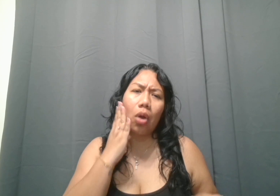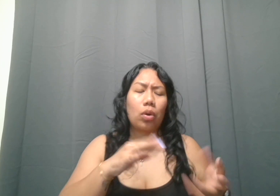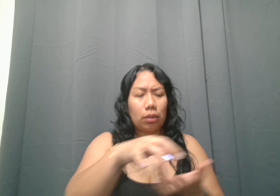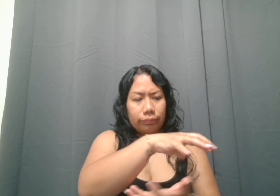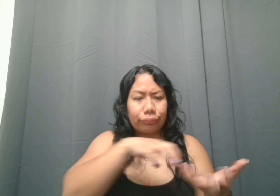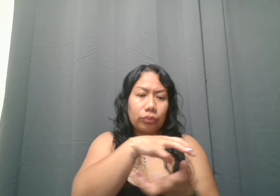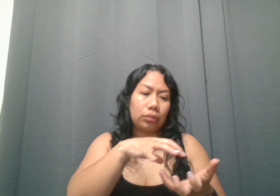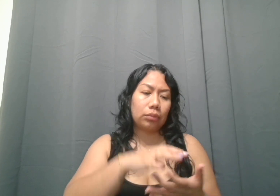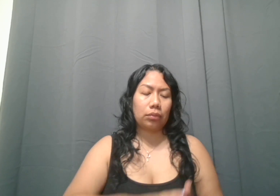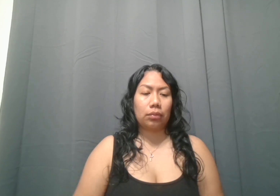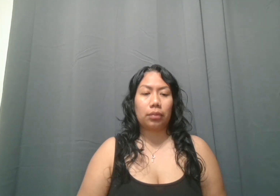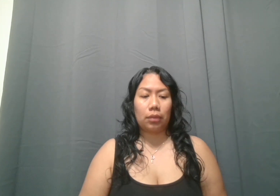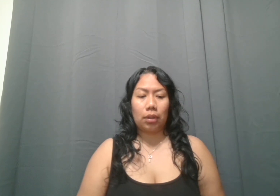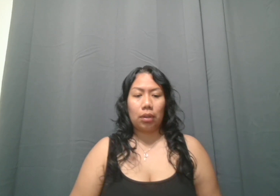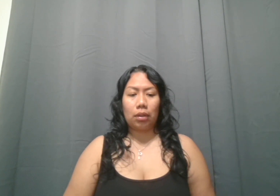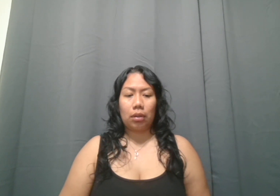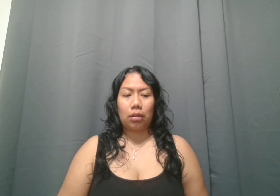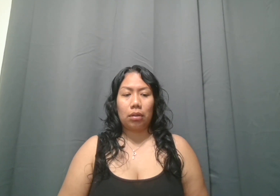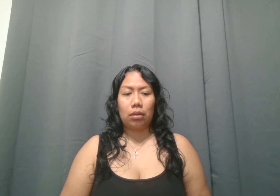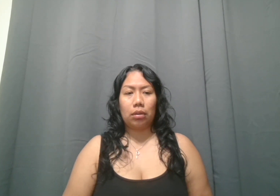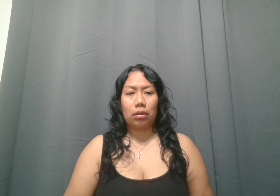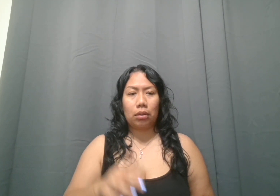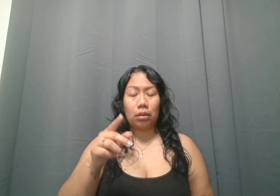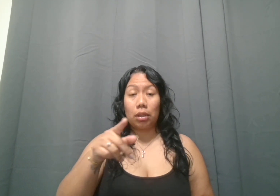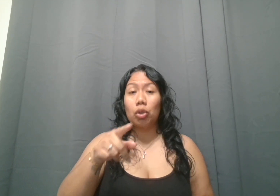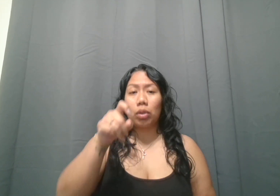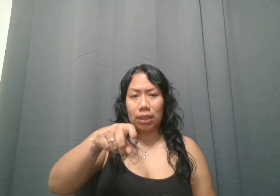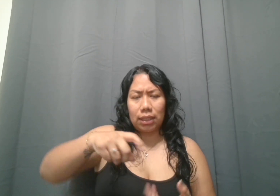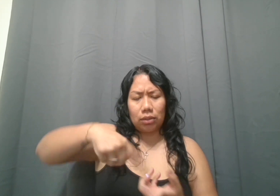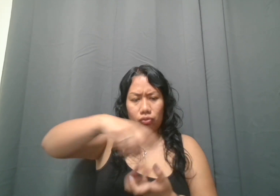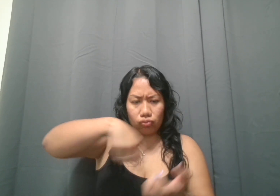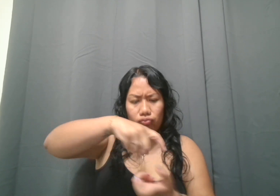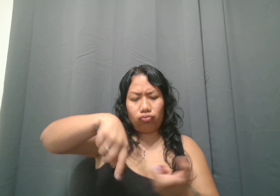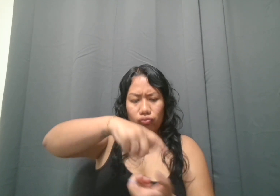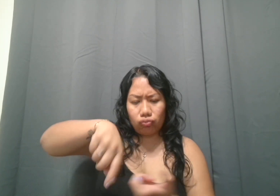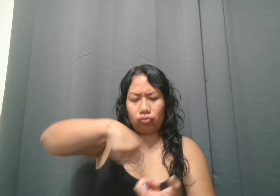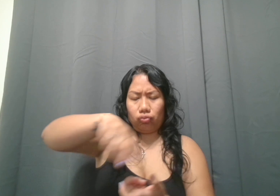this, beat it with an electric mixer on low for about 30 seconds.